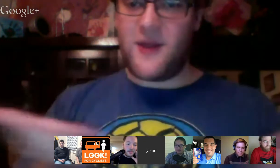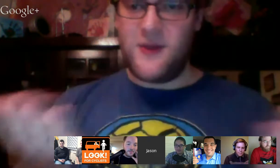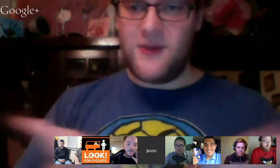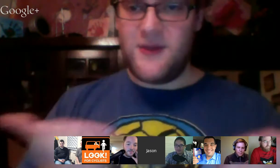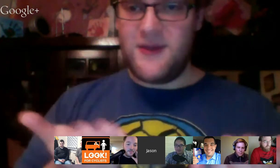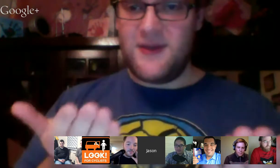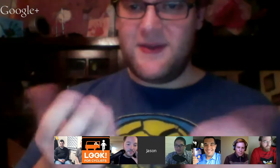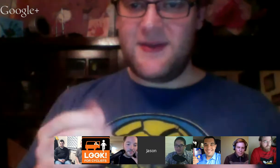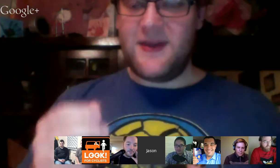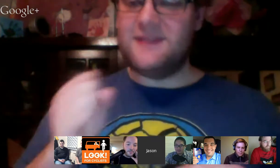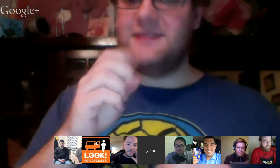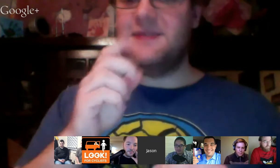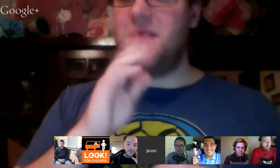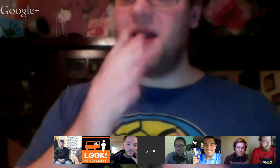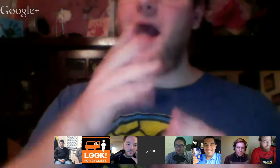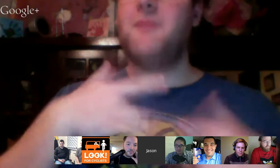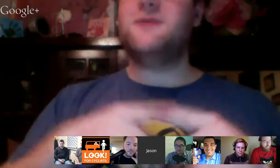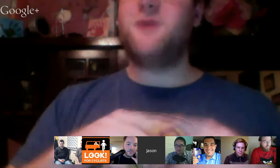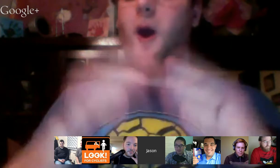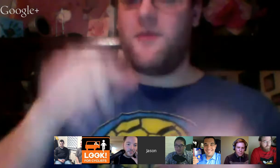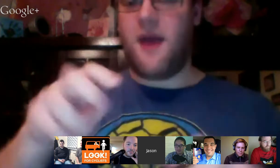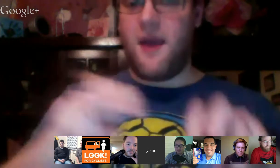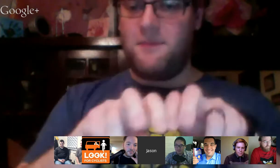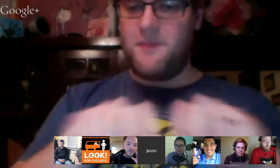I'm really excited about being here today. So